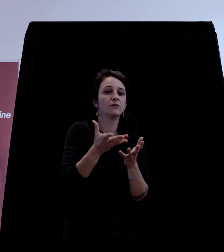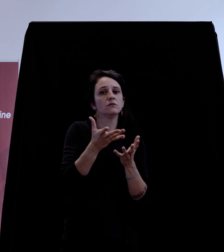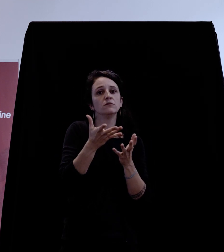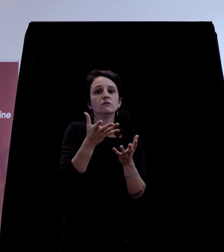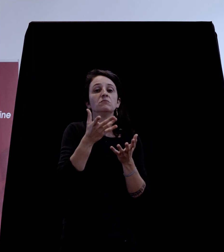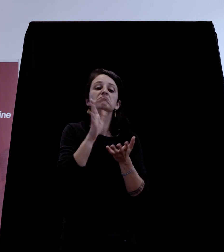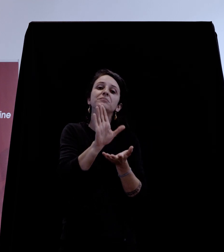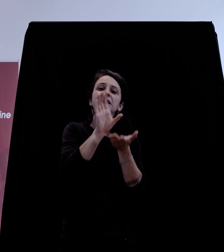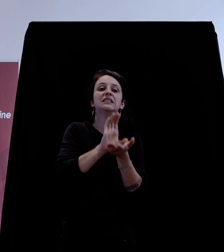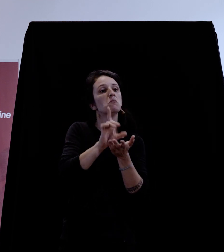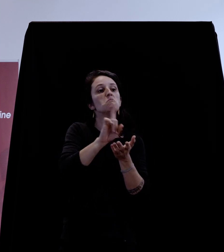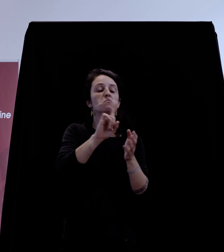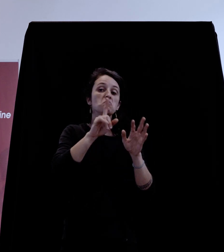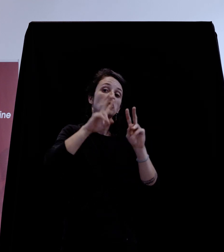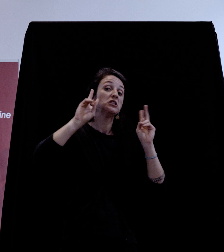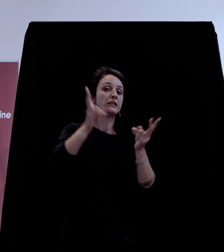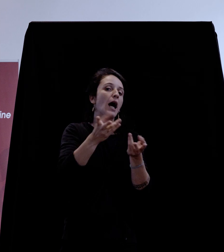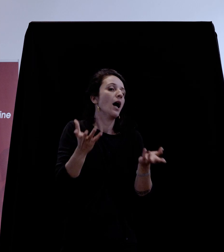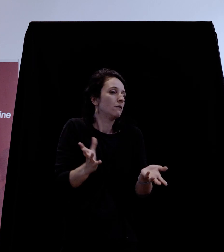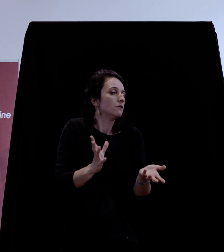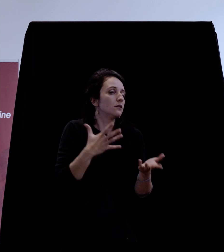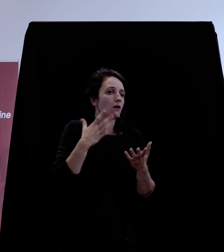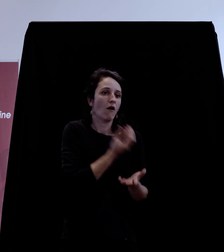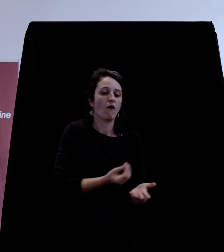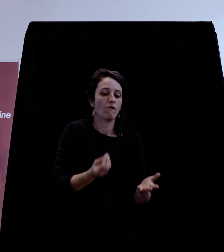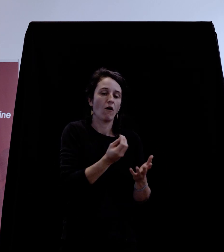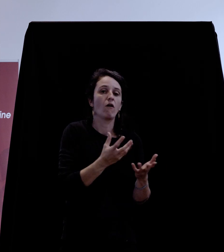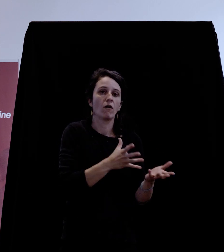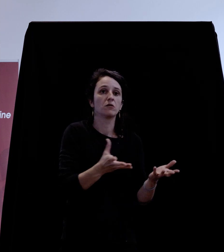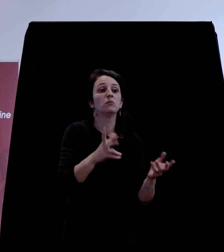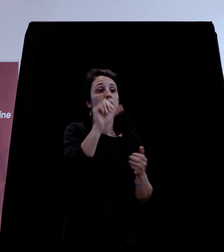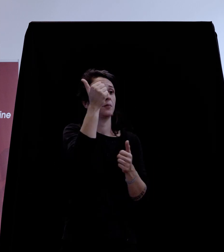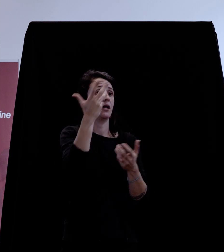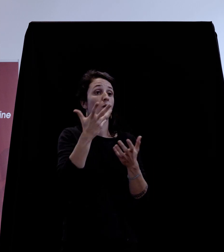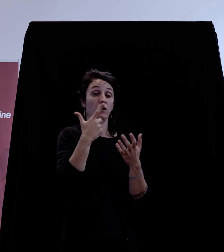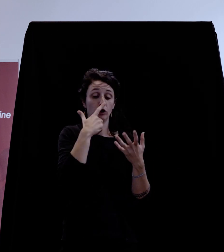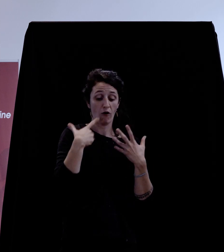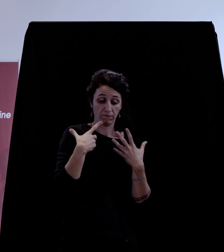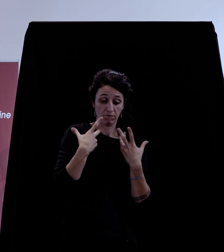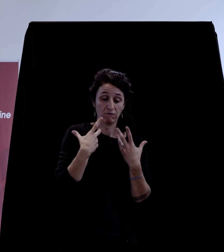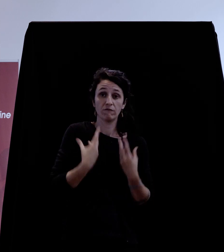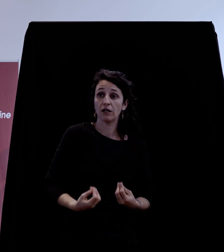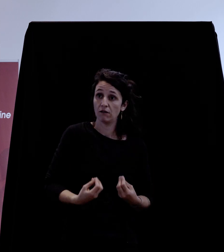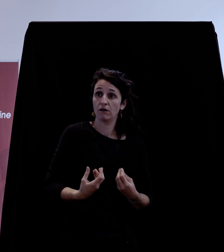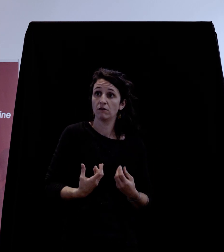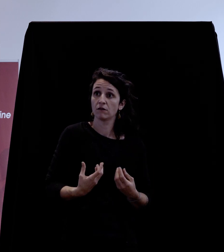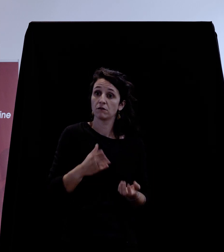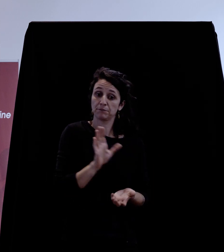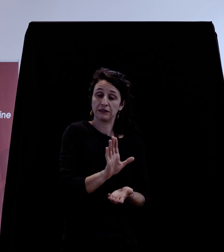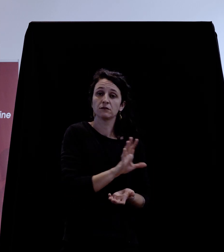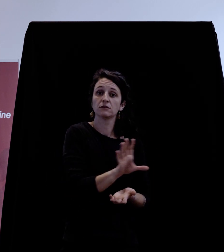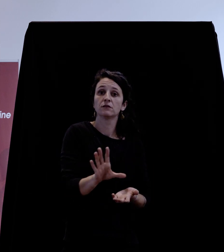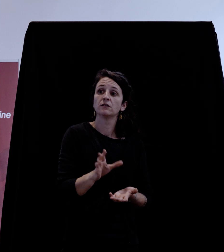Well, you have vulnerabilities related to cognitive disability, intellectual